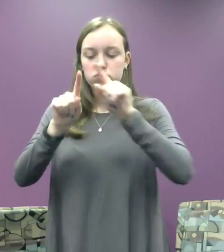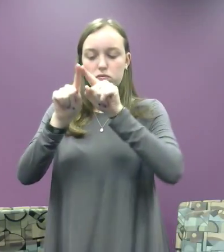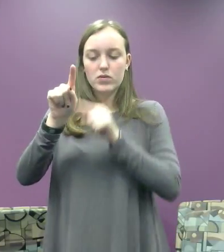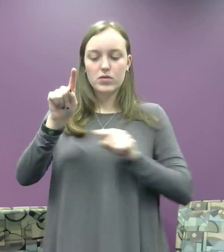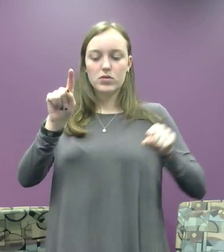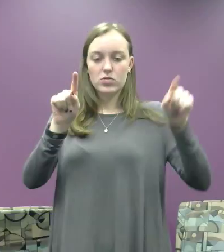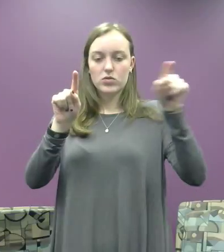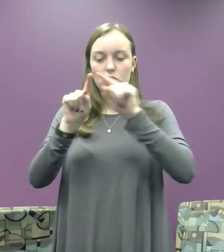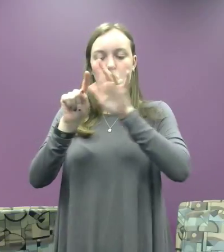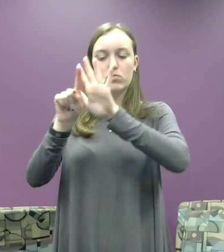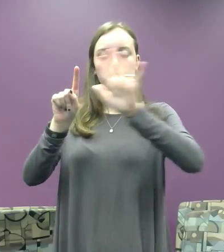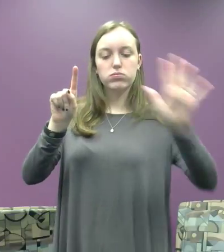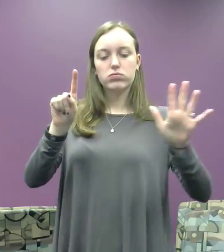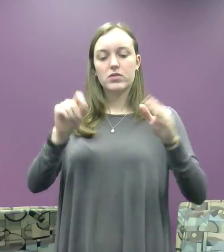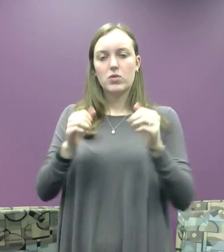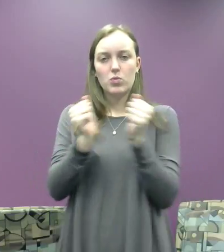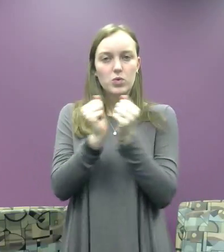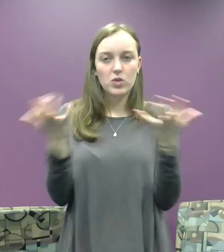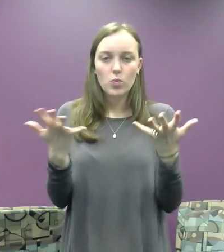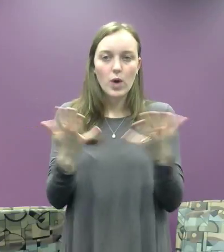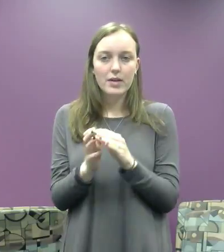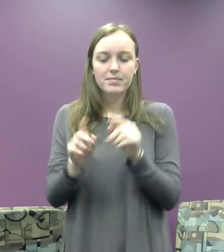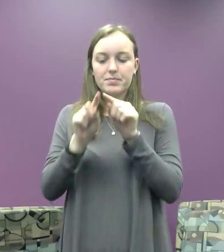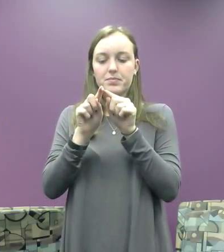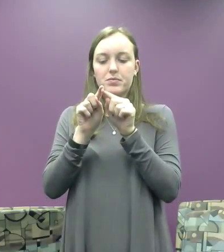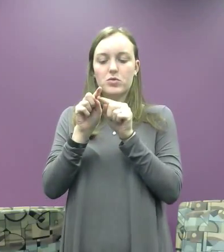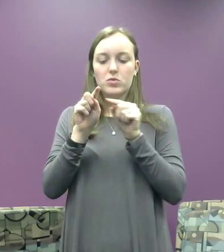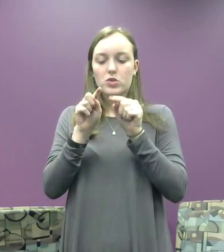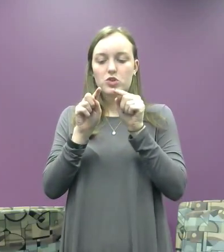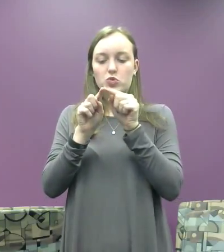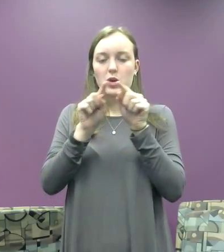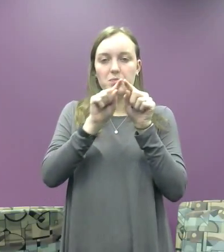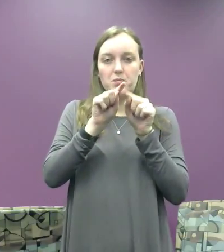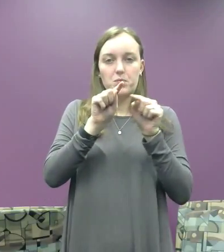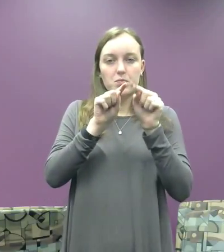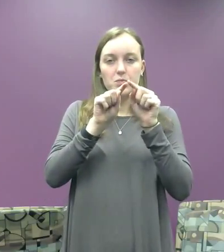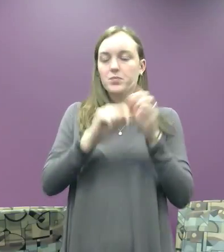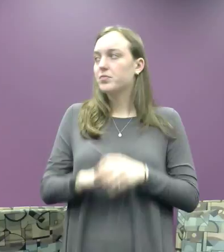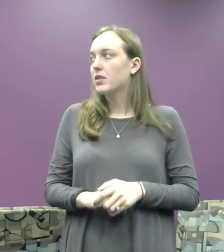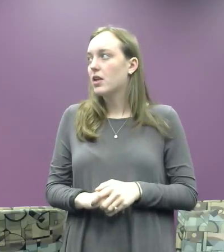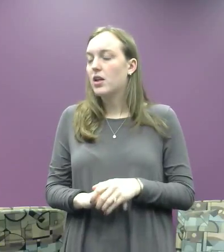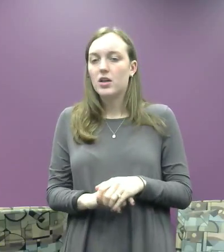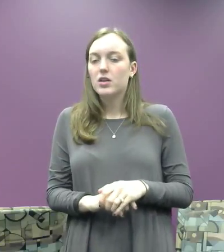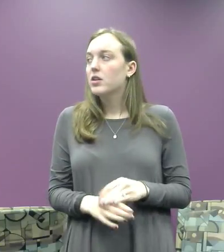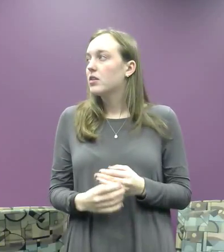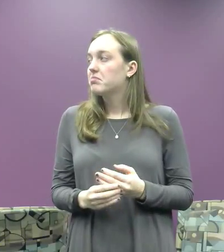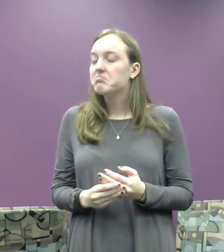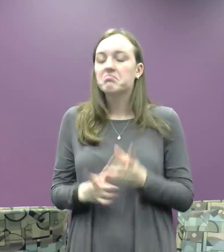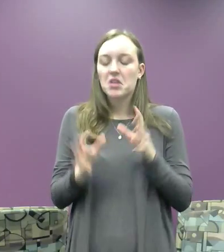They would cover them with squares. So they decide, just like the kind of segment over here, they decide on